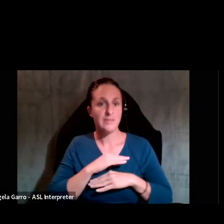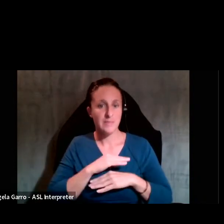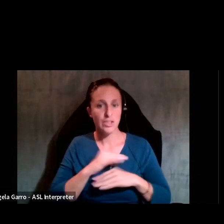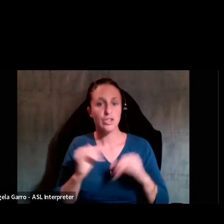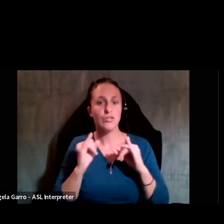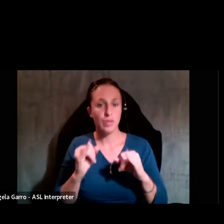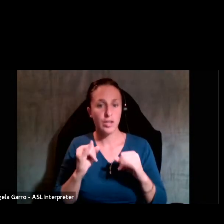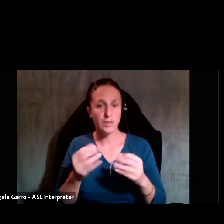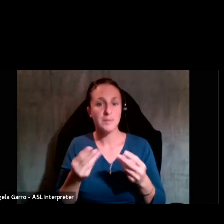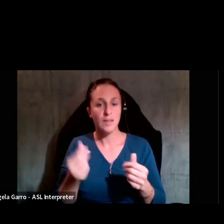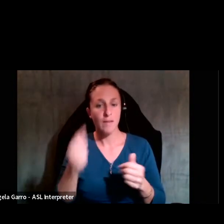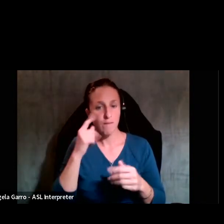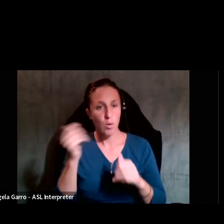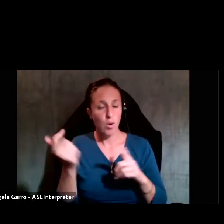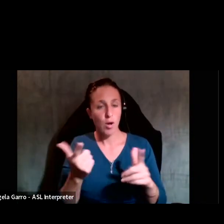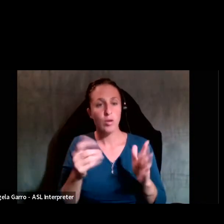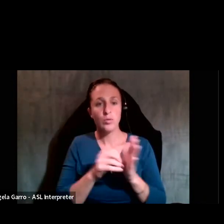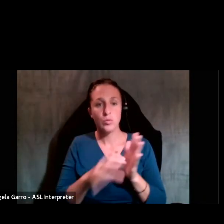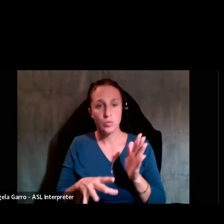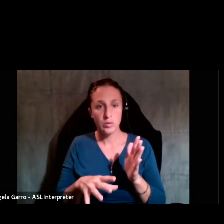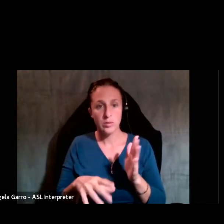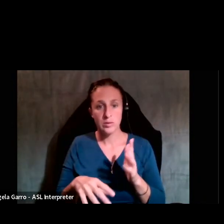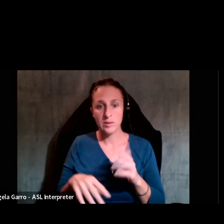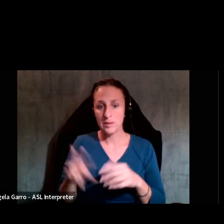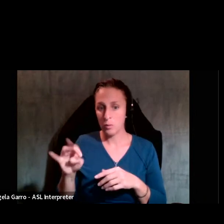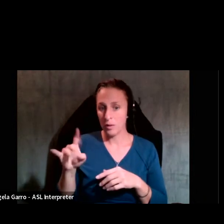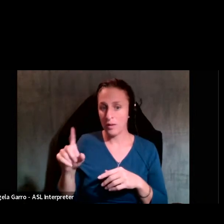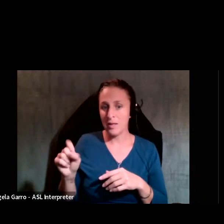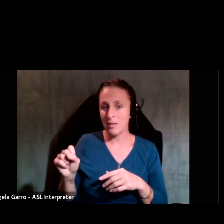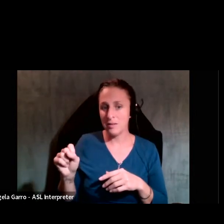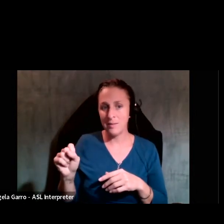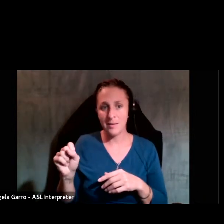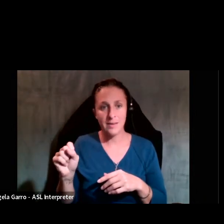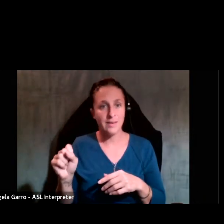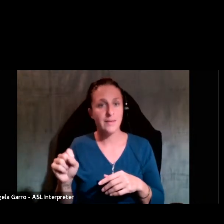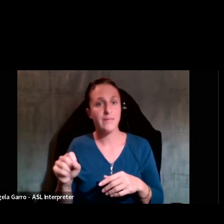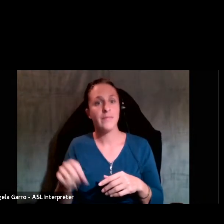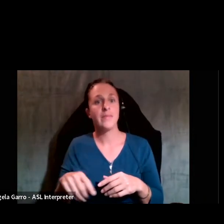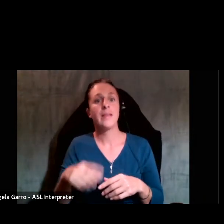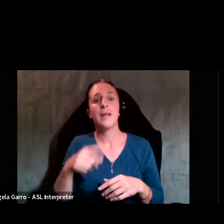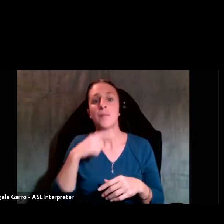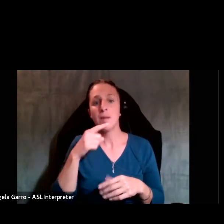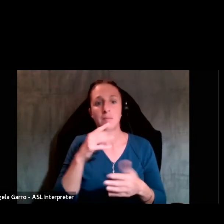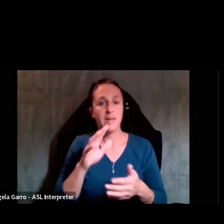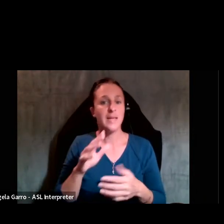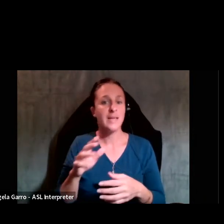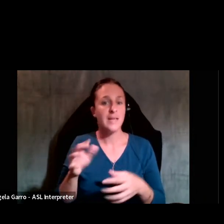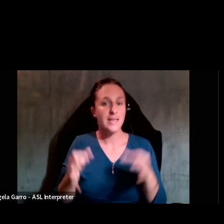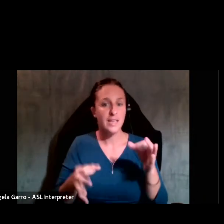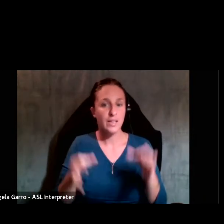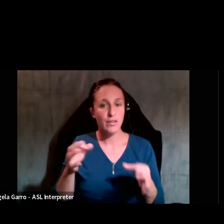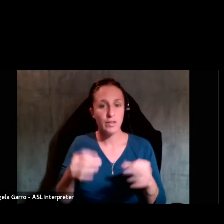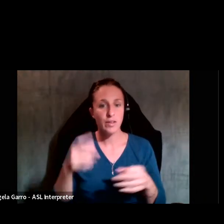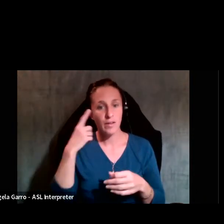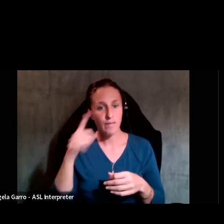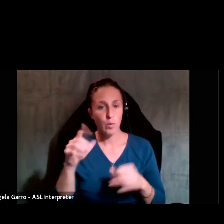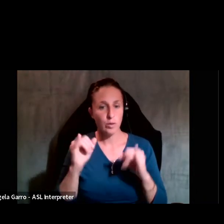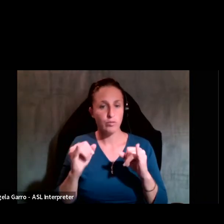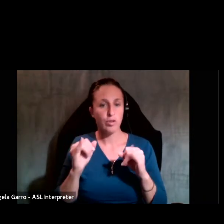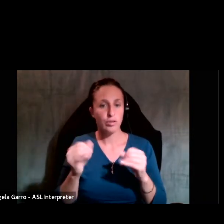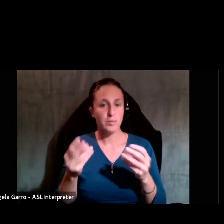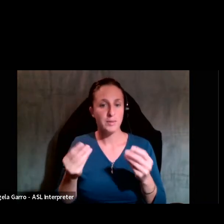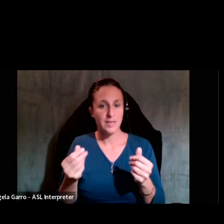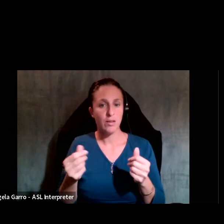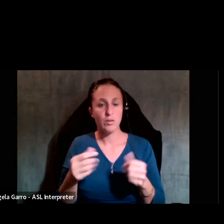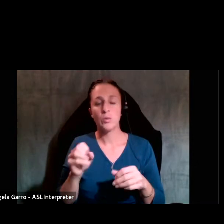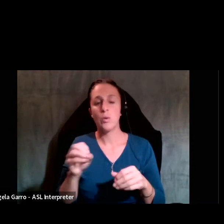materials for all students. So this is our Is the Williams? This is our annual public hearing for the Williams Williams Act Act, around okay. instructional materials. So All right. So